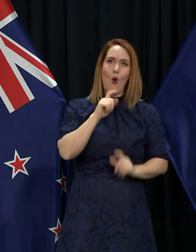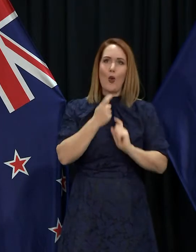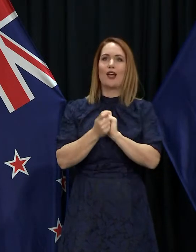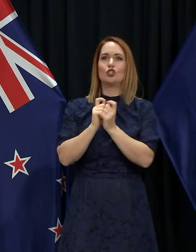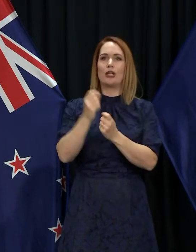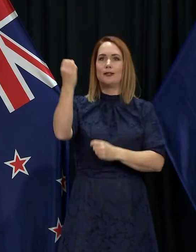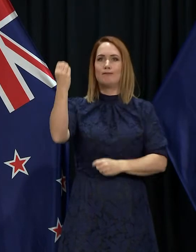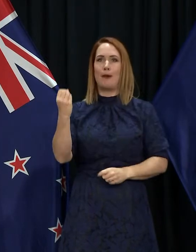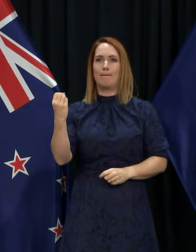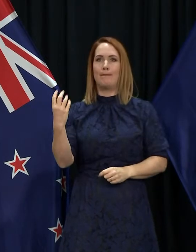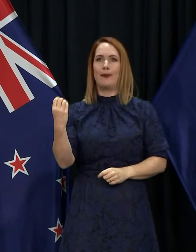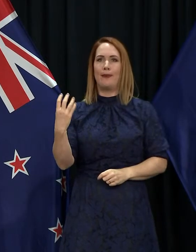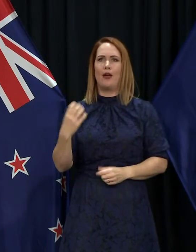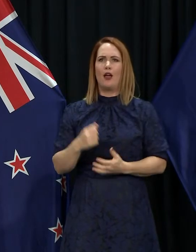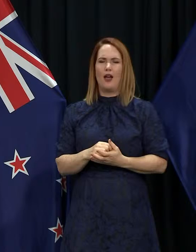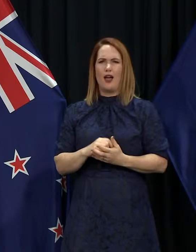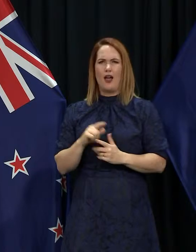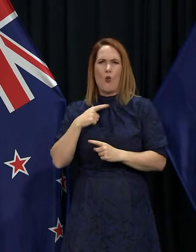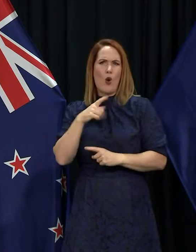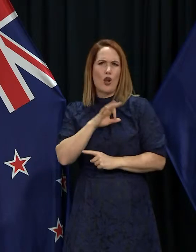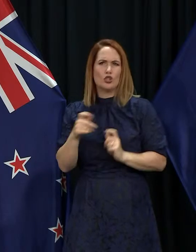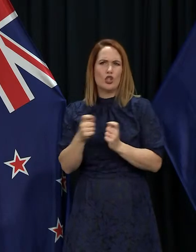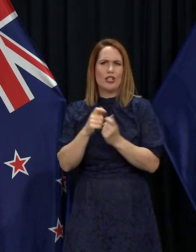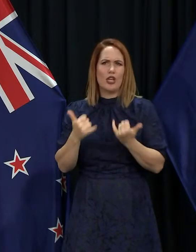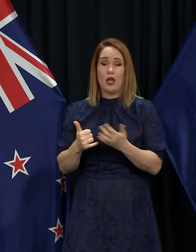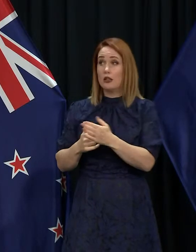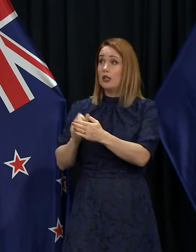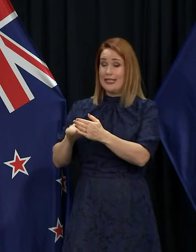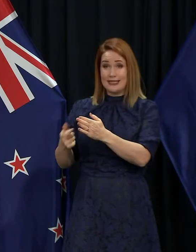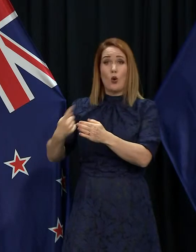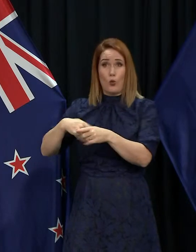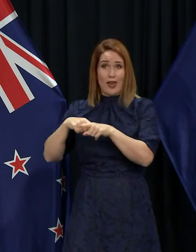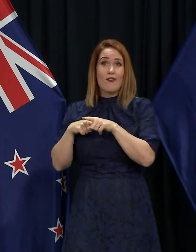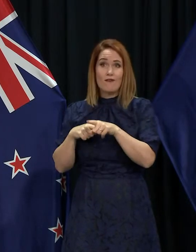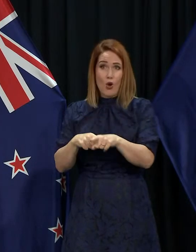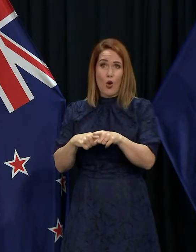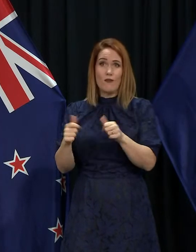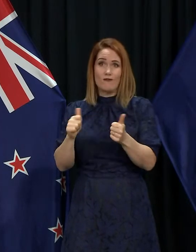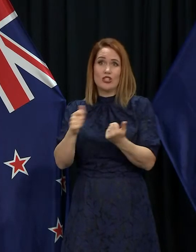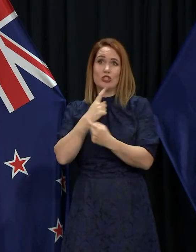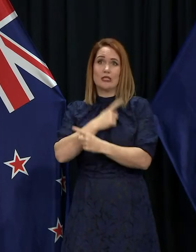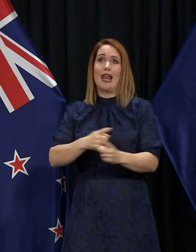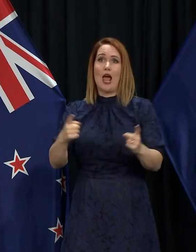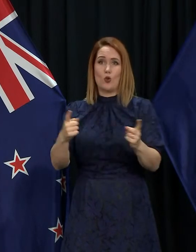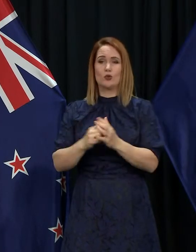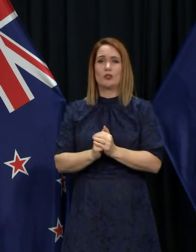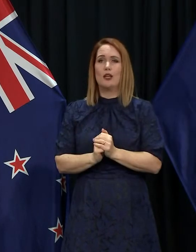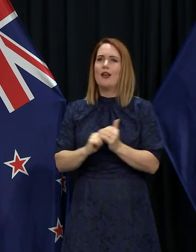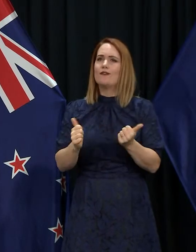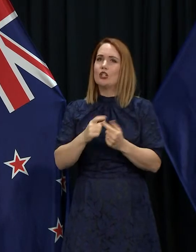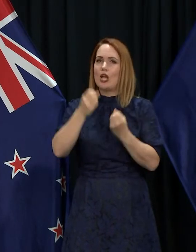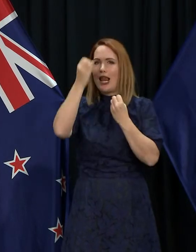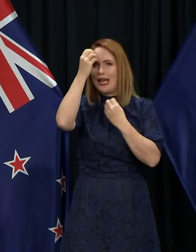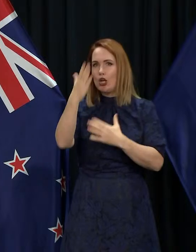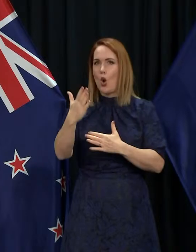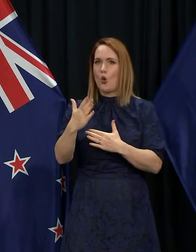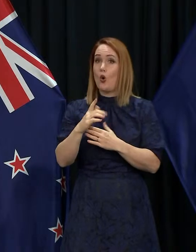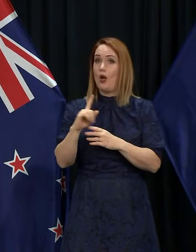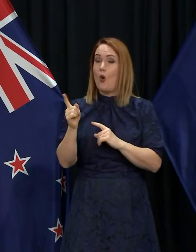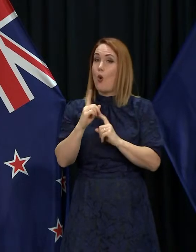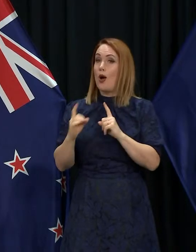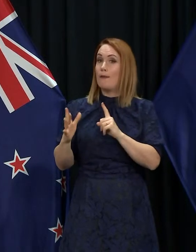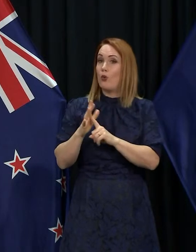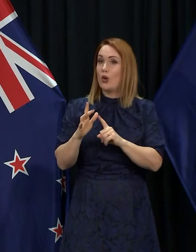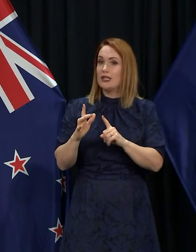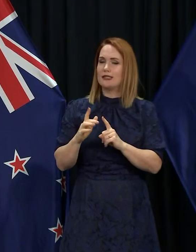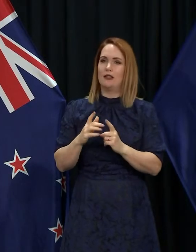We absolutely are. You'll see, remember that the main criteria that we set out for moving through the settings was the pressure on the health system. That's